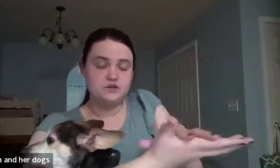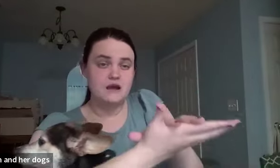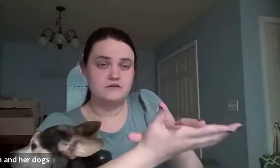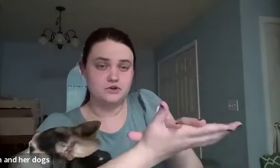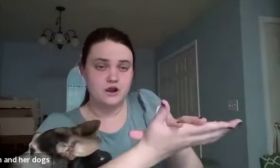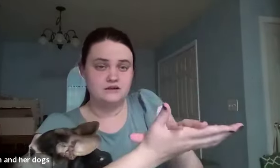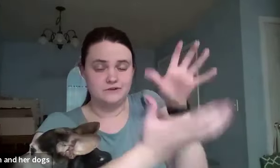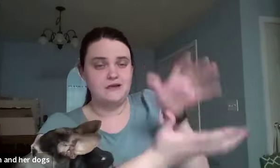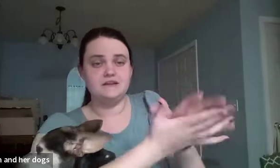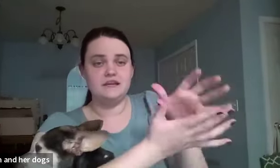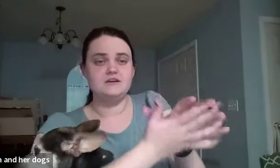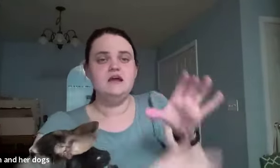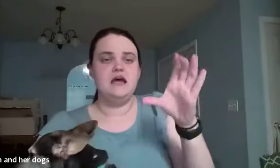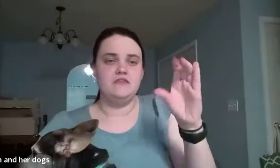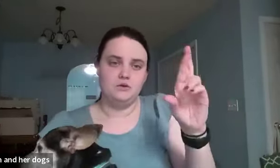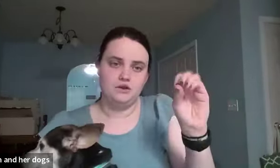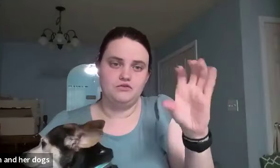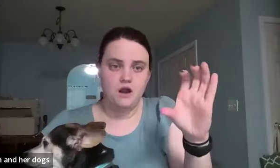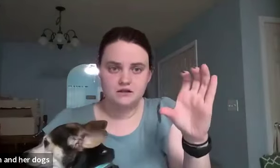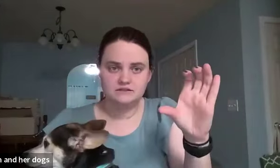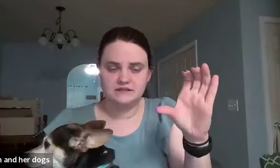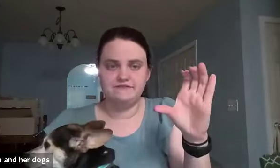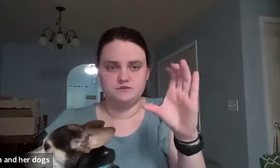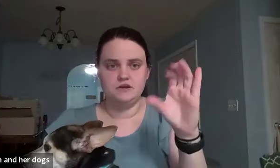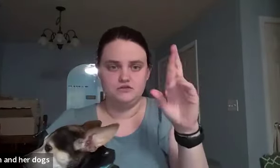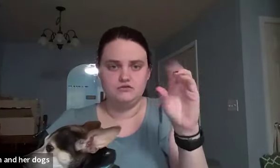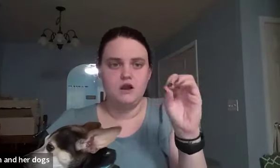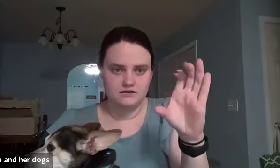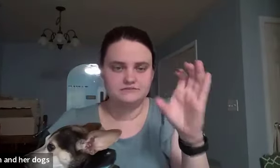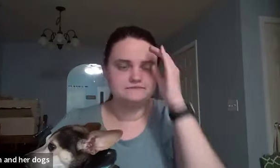for alligator and then going croc, like finger spelling croc.